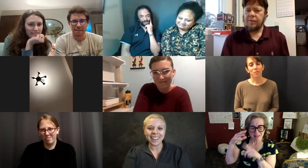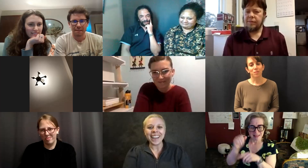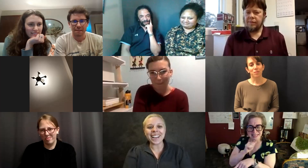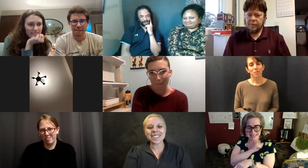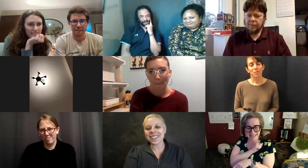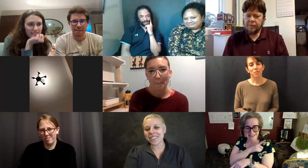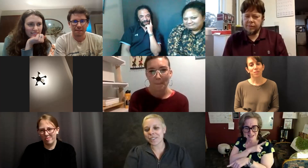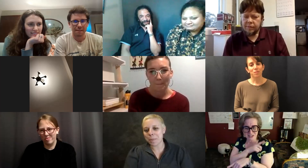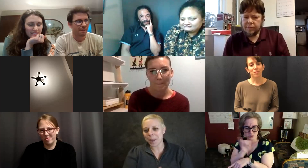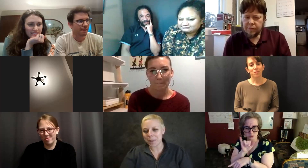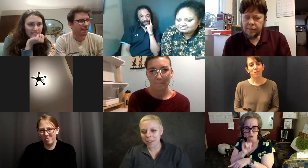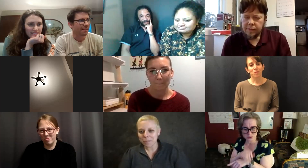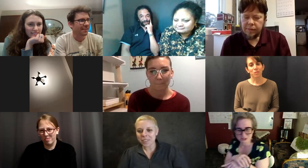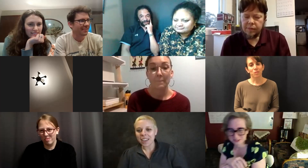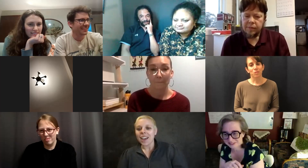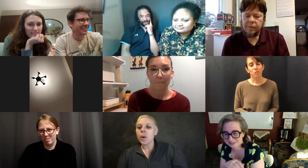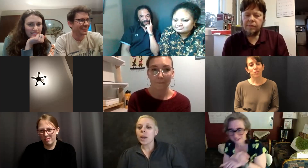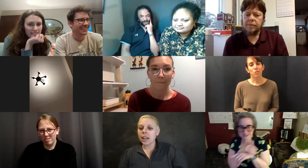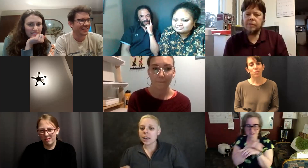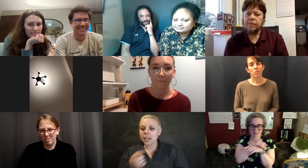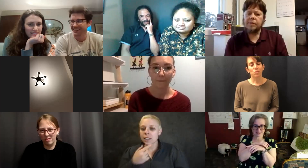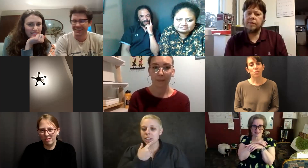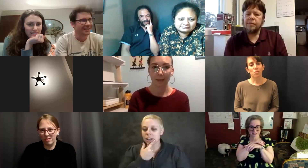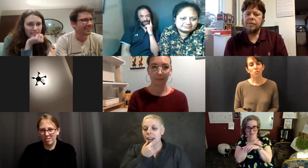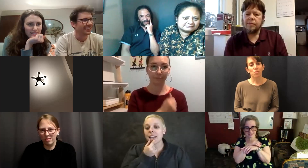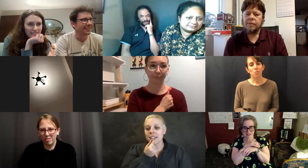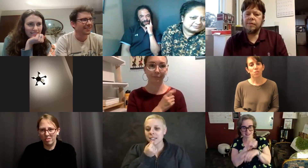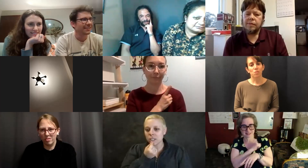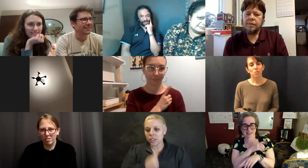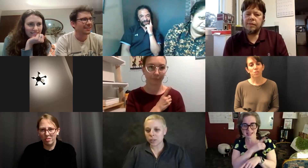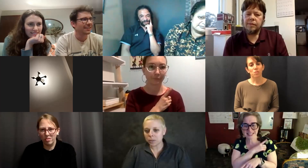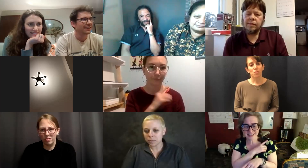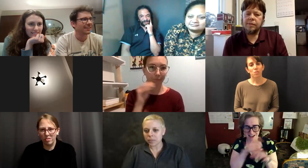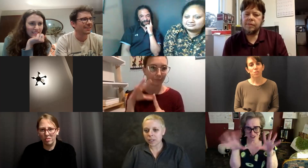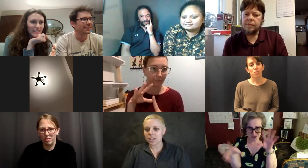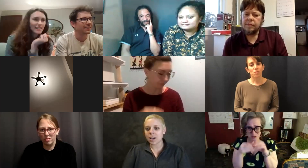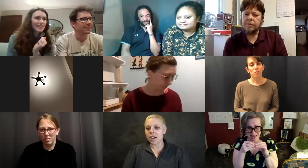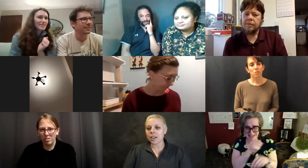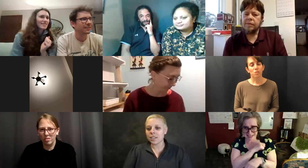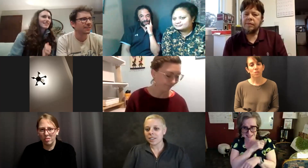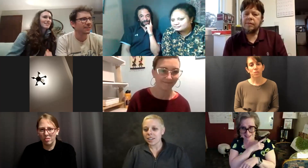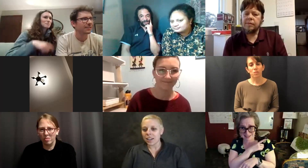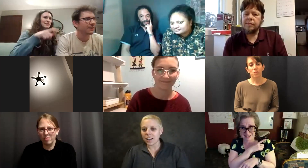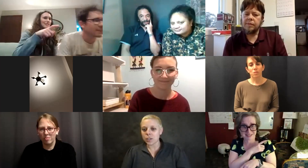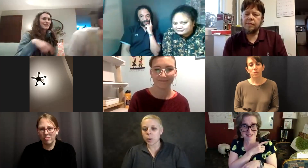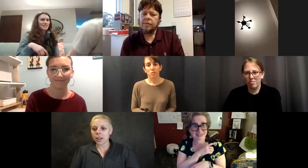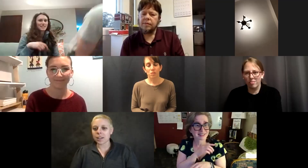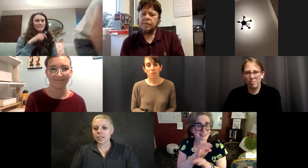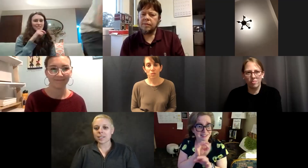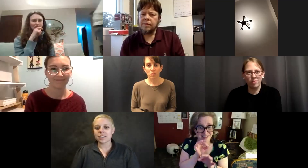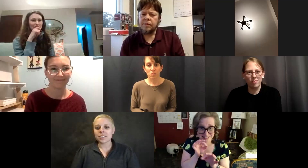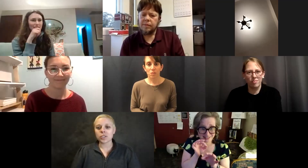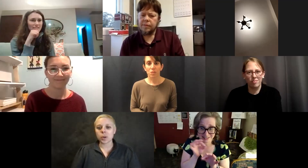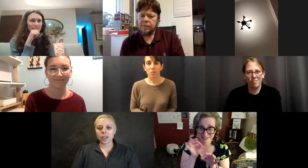could. So I'll give it over to Pamela. Oh, and Annie, I think, or Anna is here too. Anna Dodd. Do you want